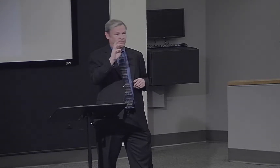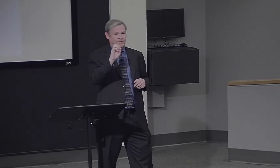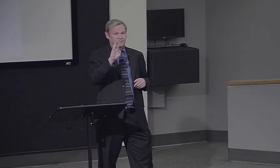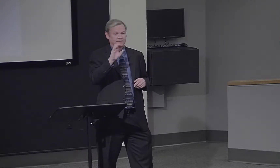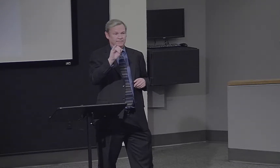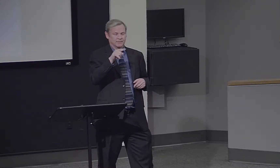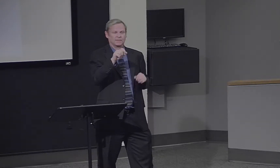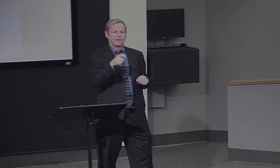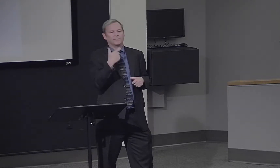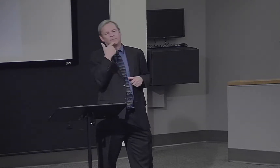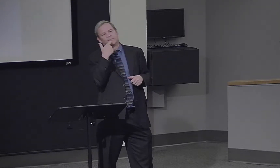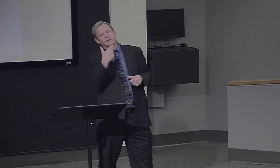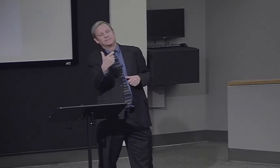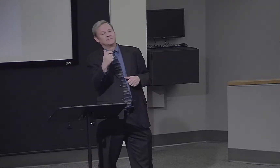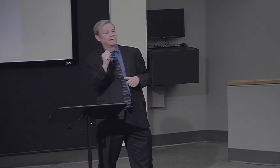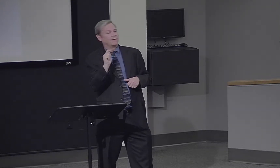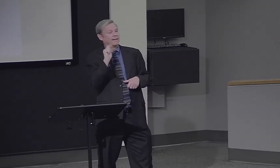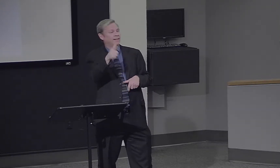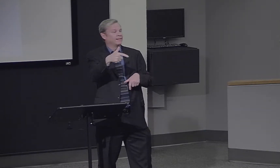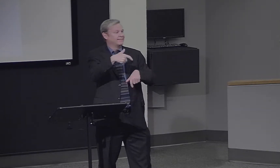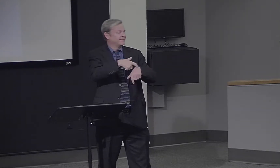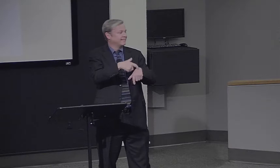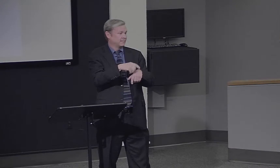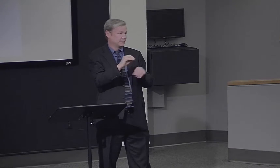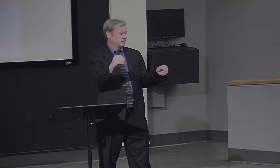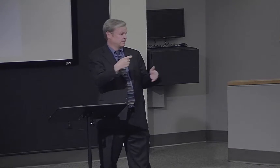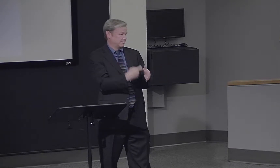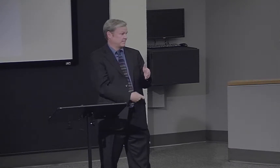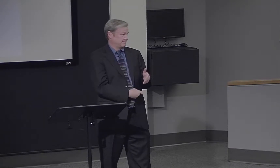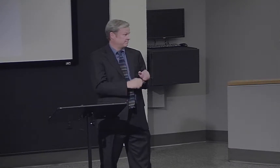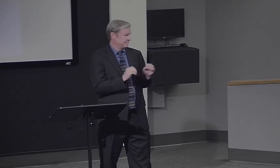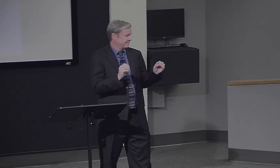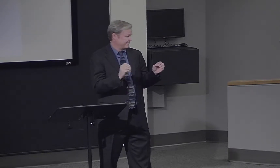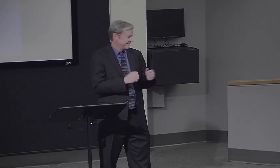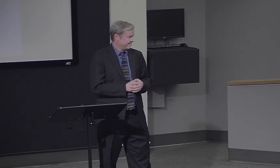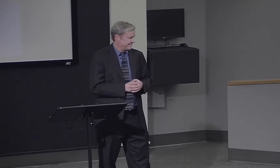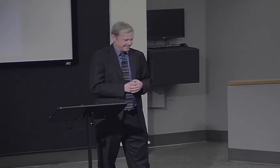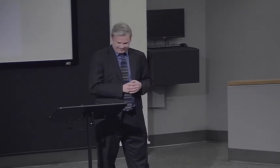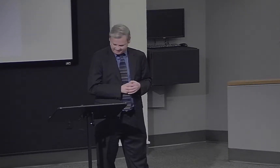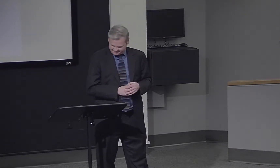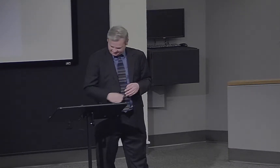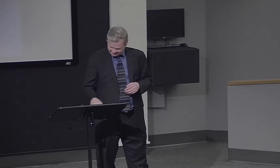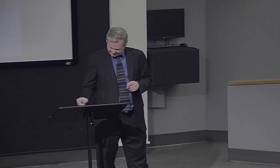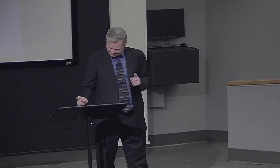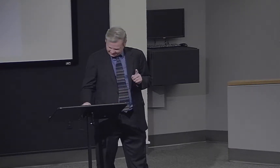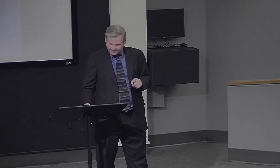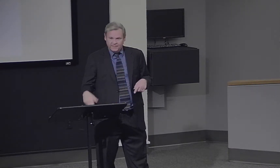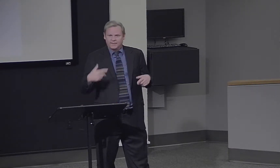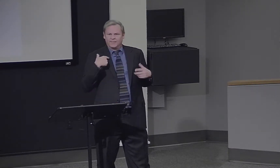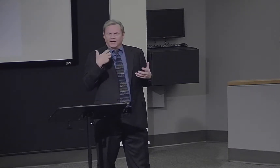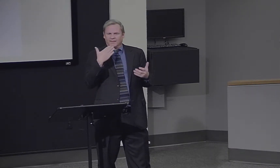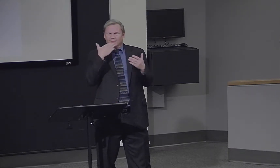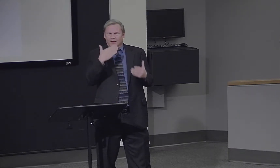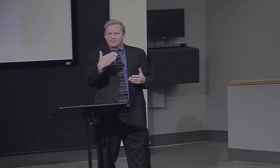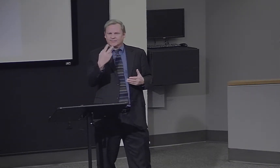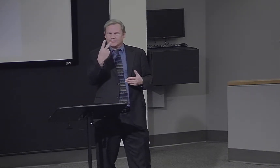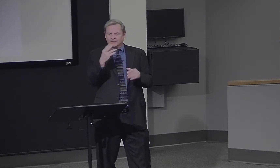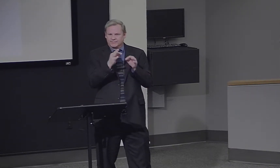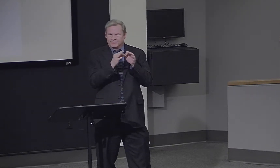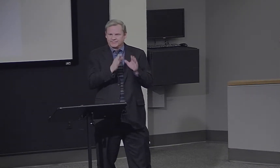All presentations are archived in our webcast for your view at a later time at no charge.